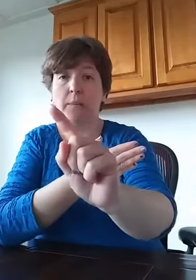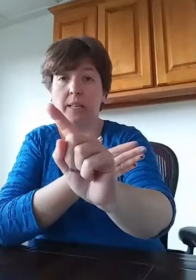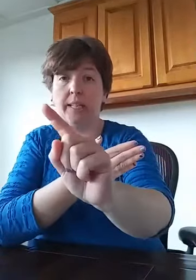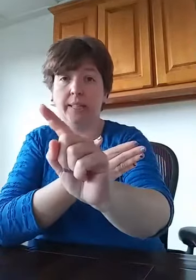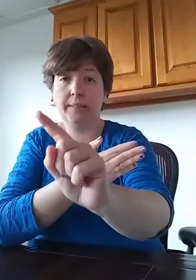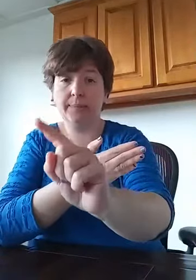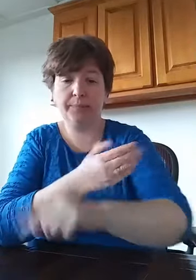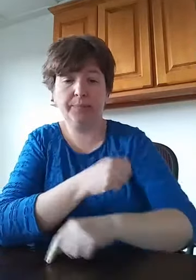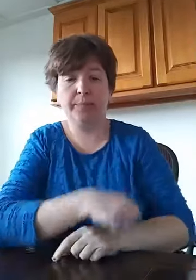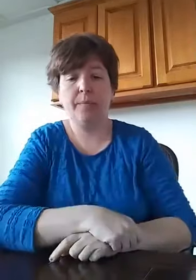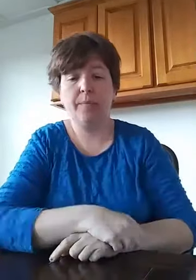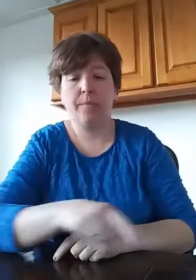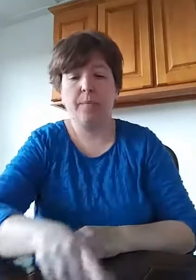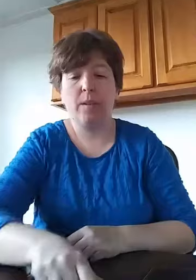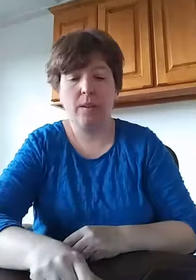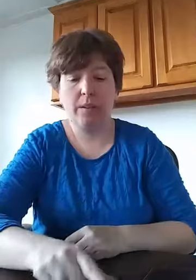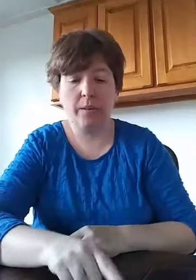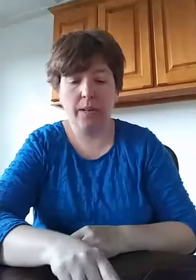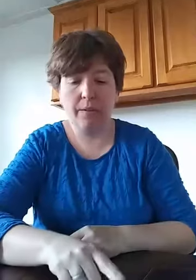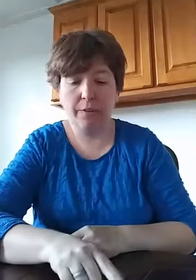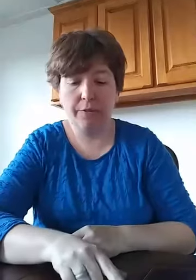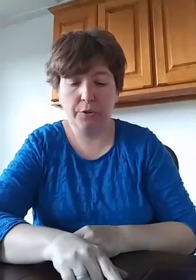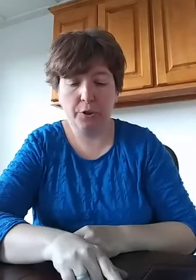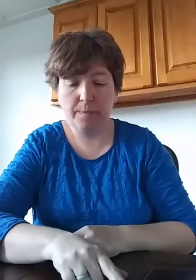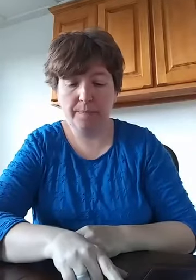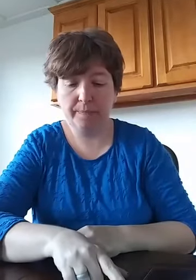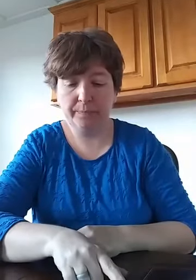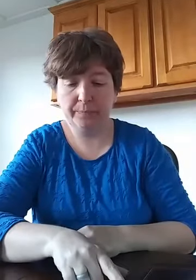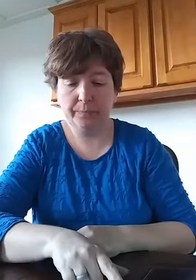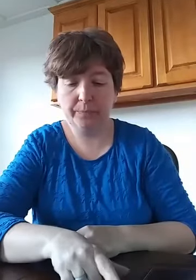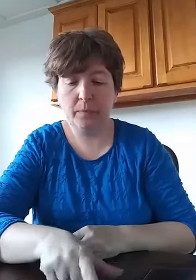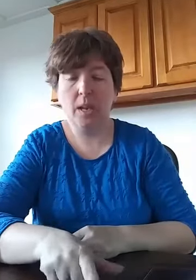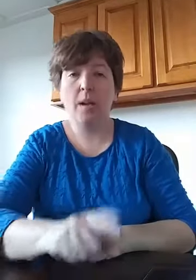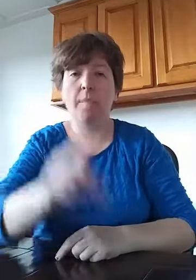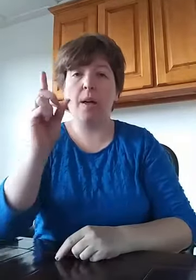week. It goes out in the future. Month.